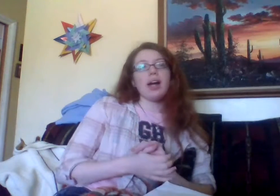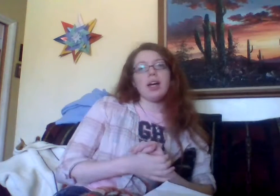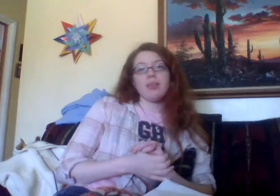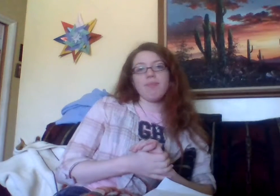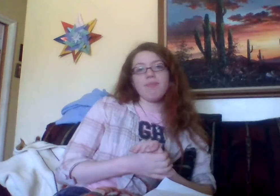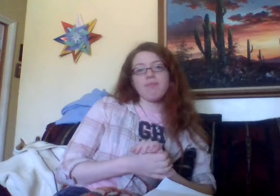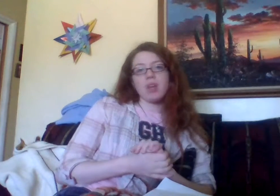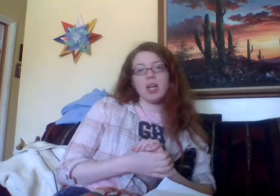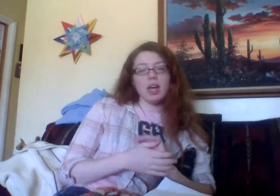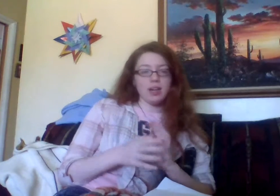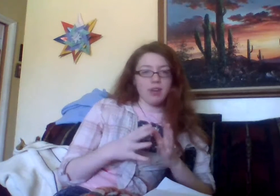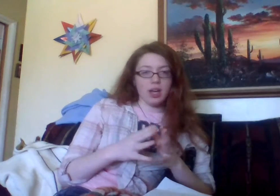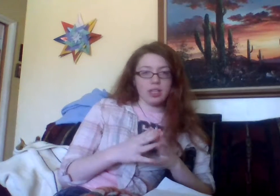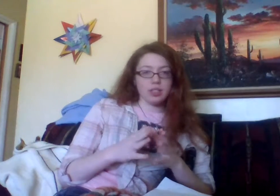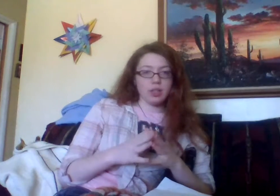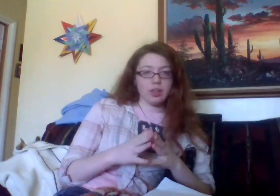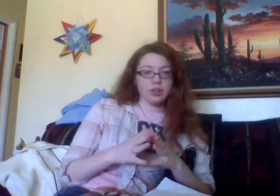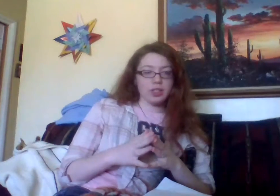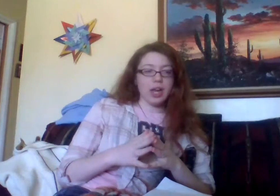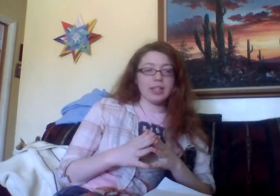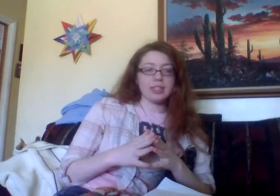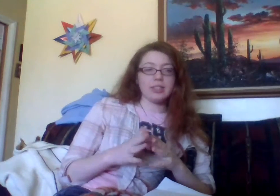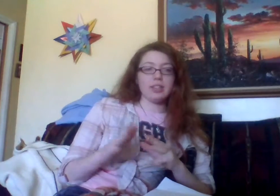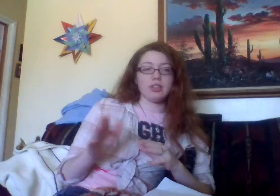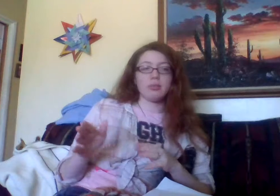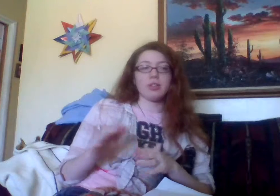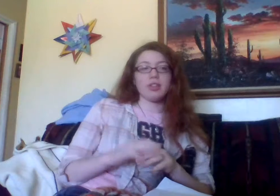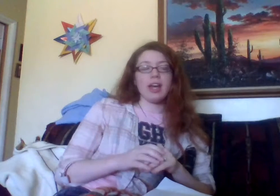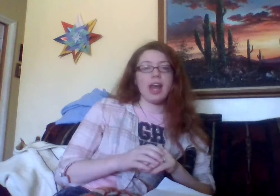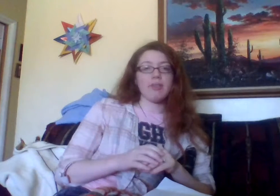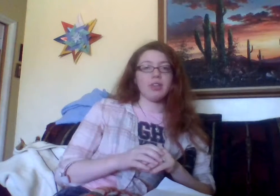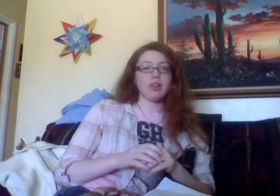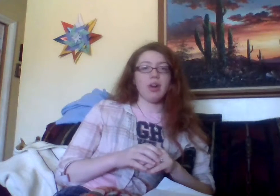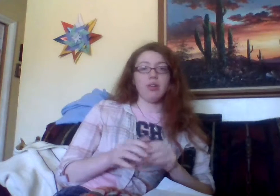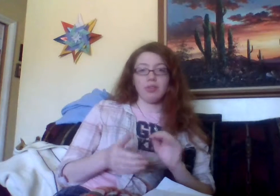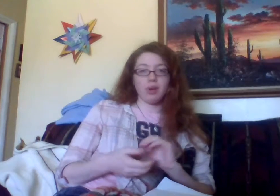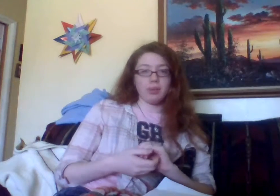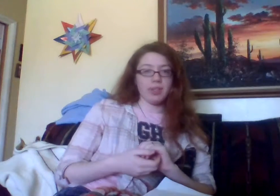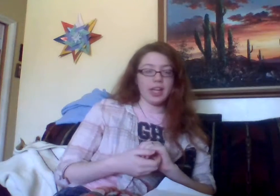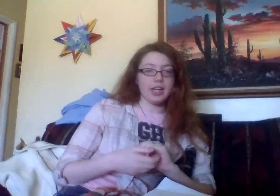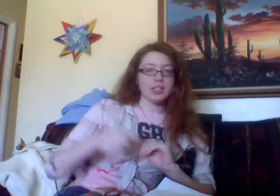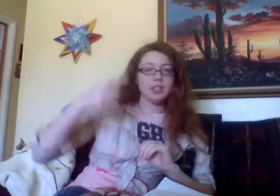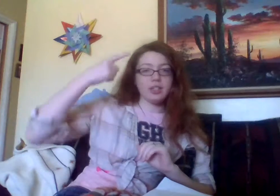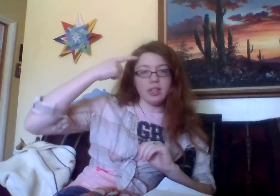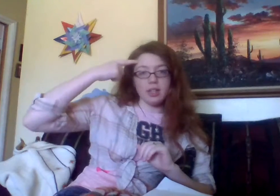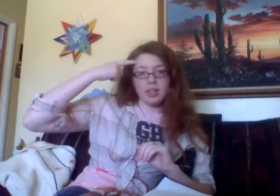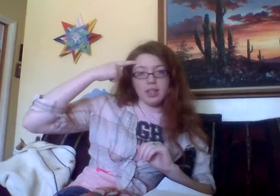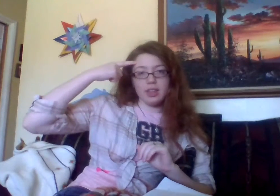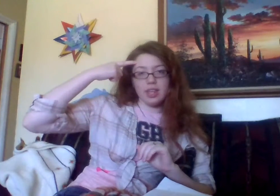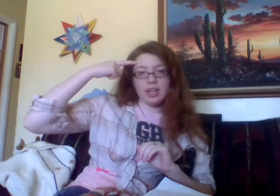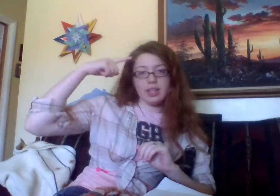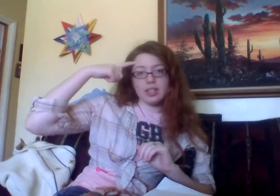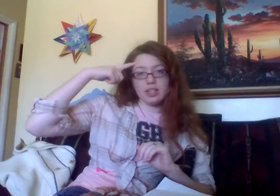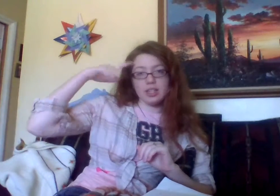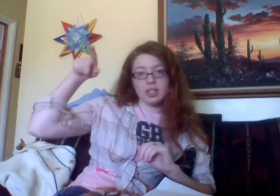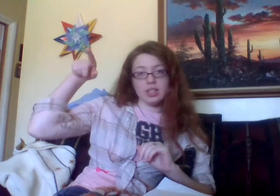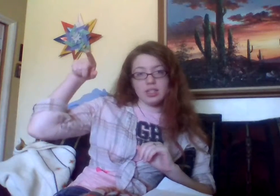While a lot of us other signs that are similar to that have their own form of negation. Think,